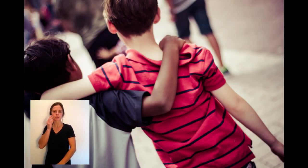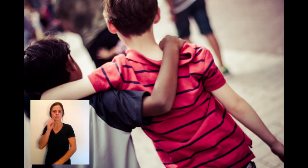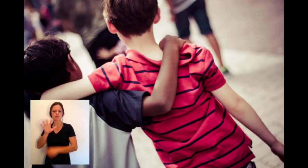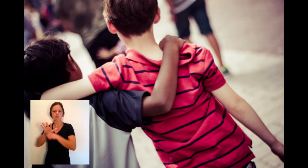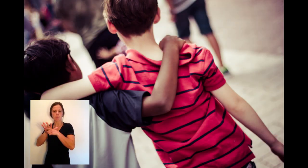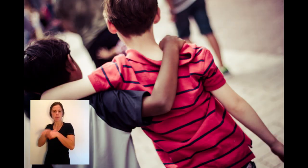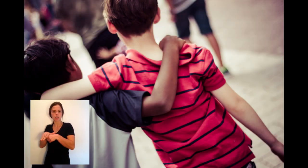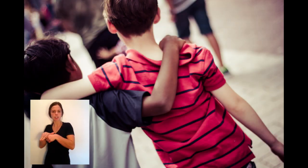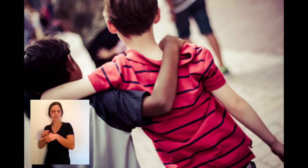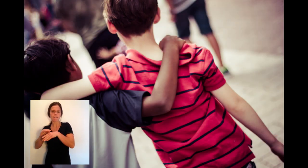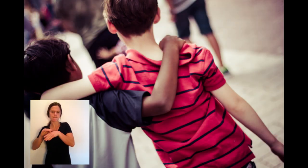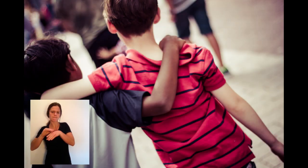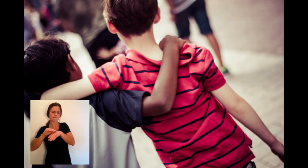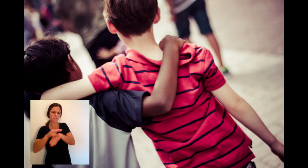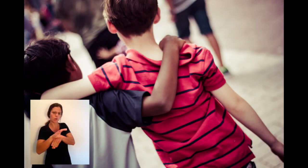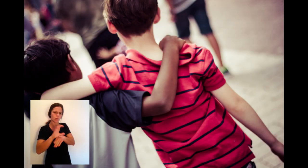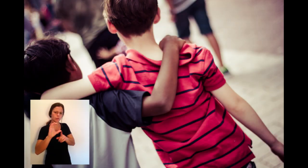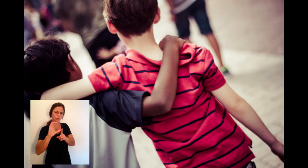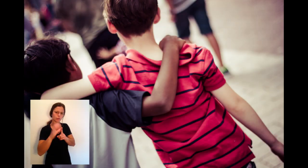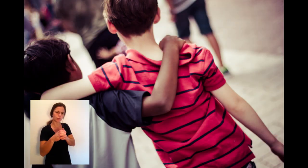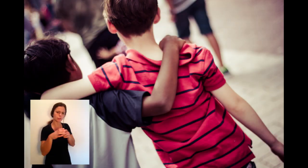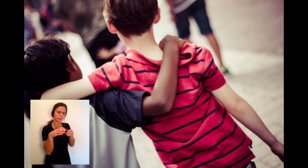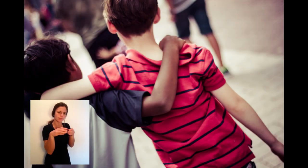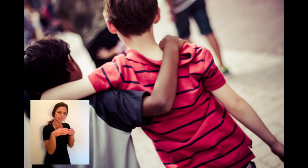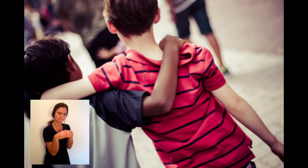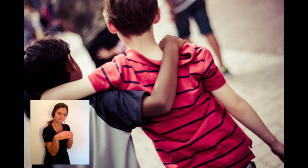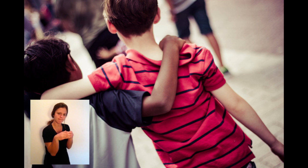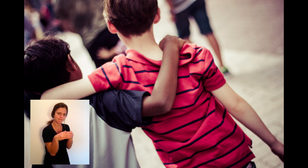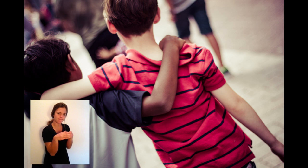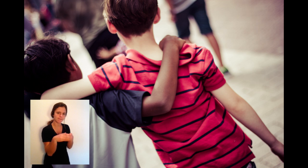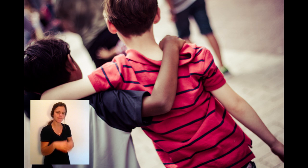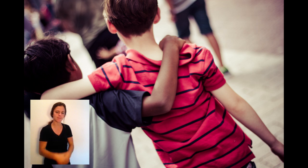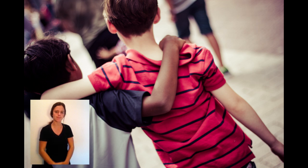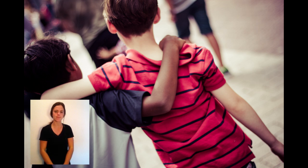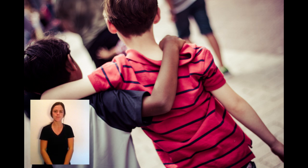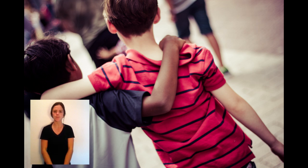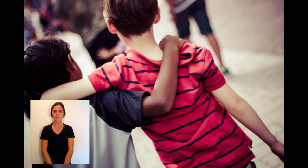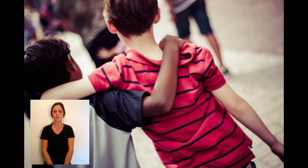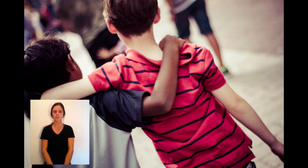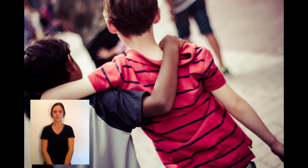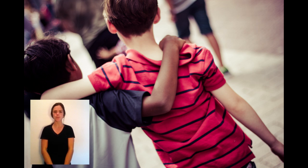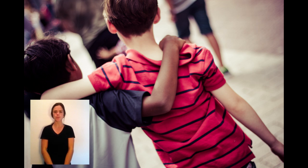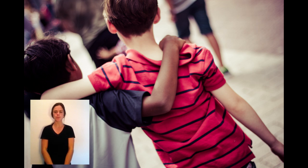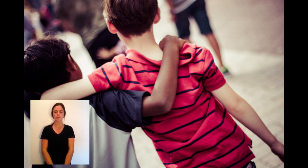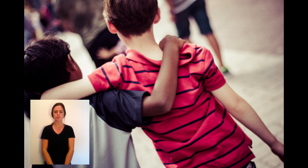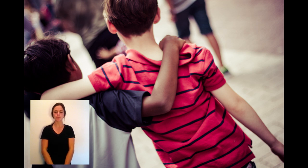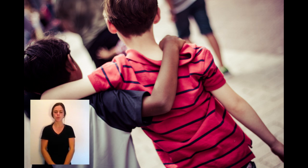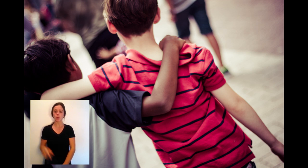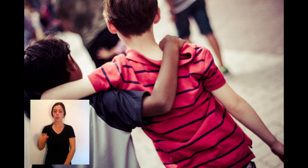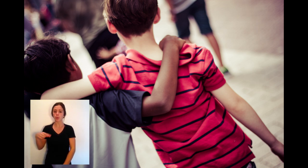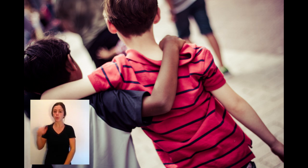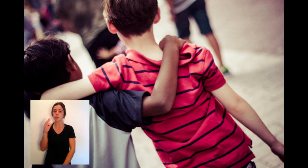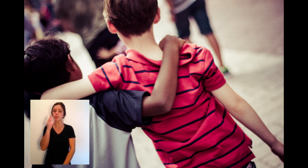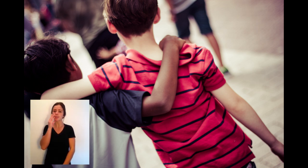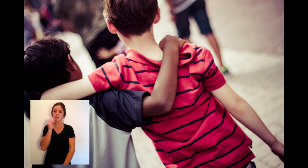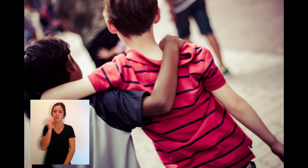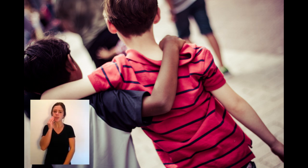The collectivist nature of deaf culture was highly influenced by their shared experiences of oppression.